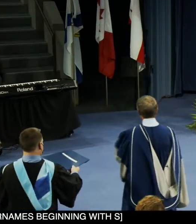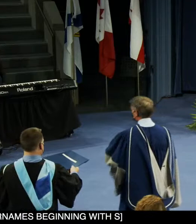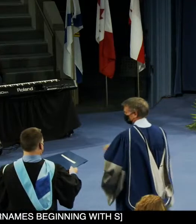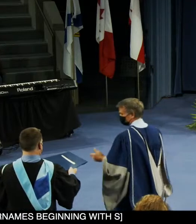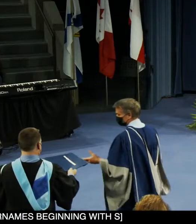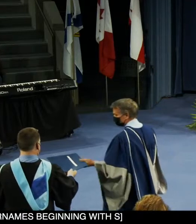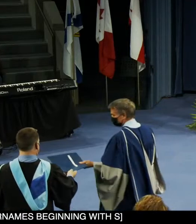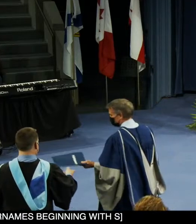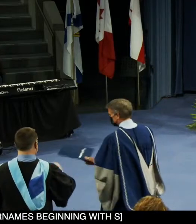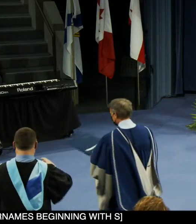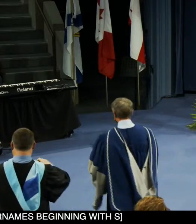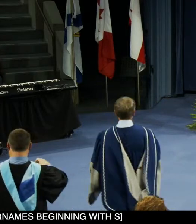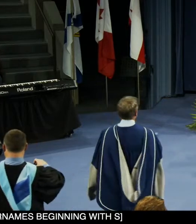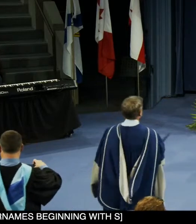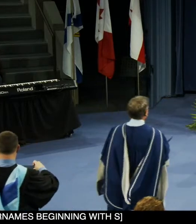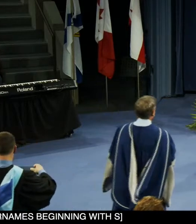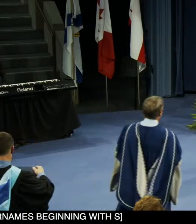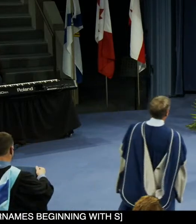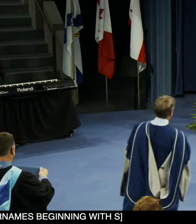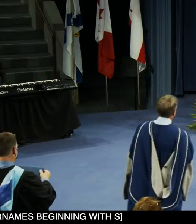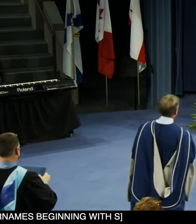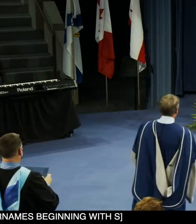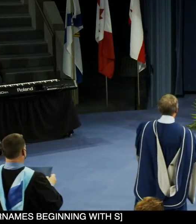Taylor Simmons.